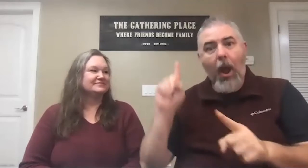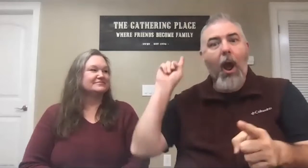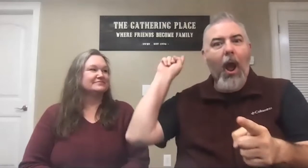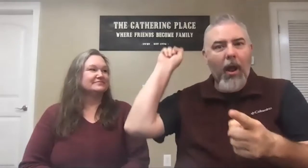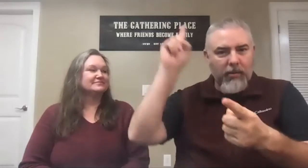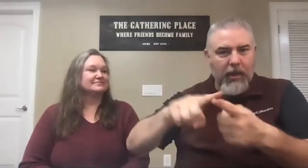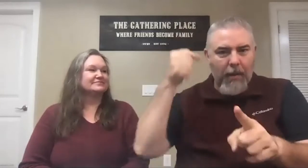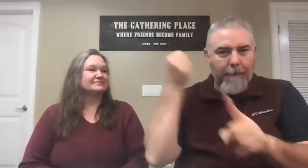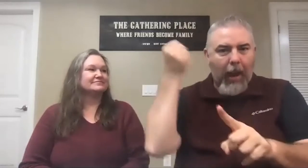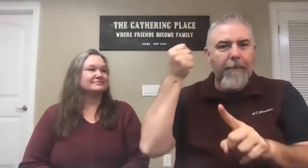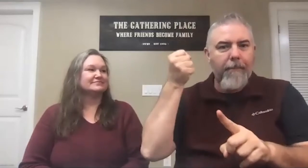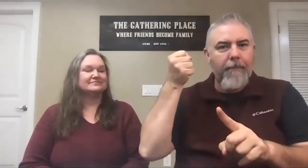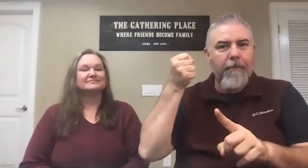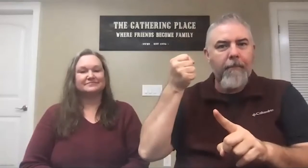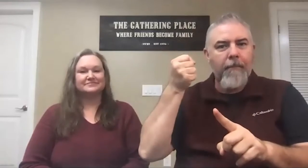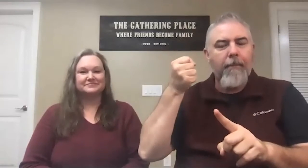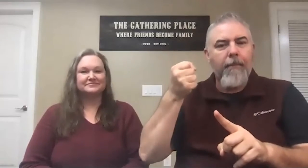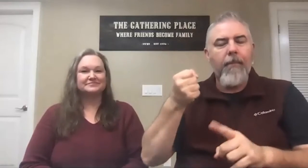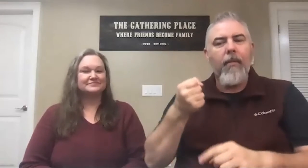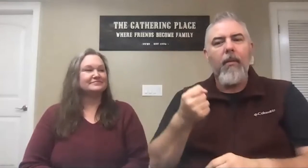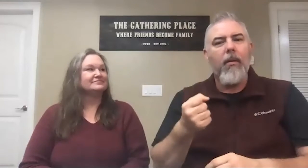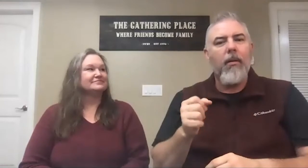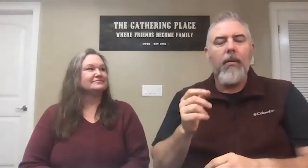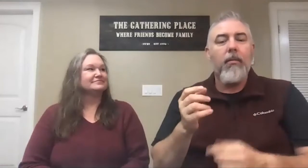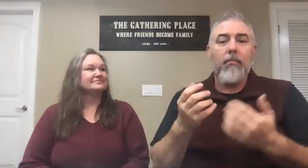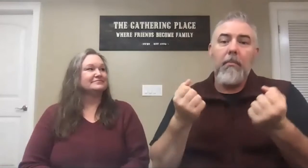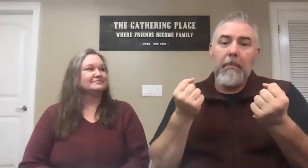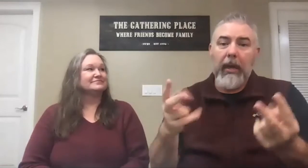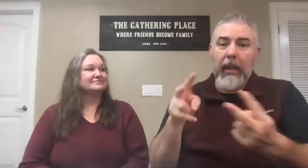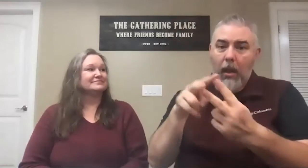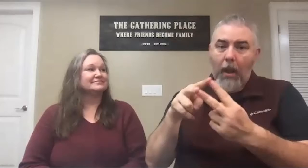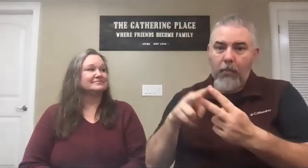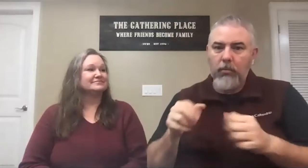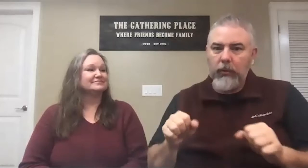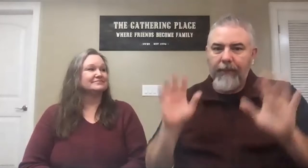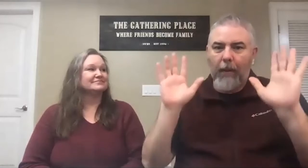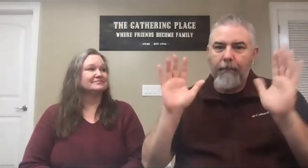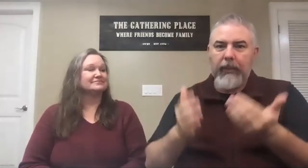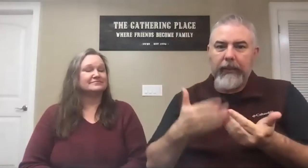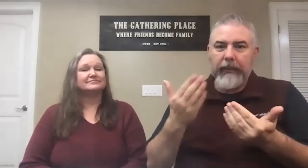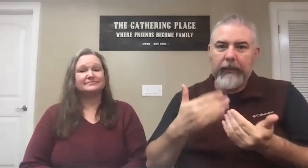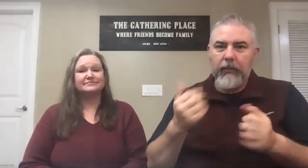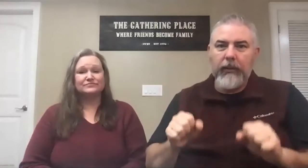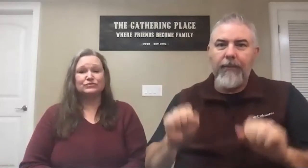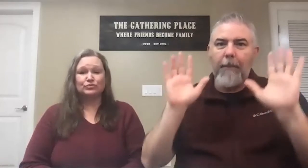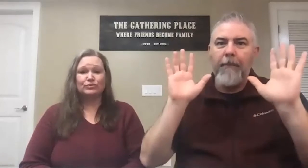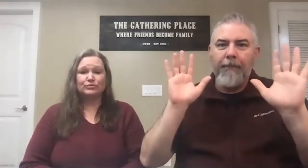I have to try a different method until, she gets it. Many couples give up